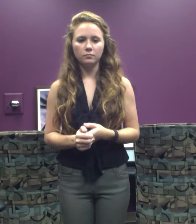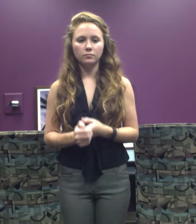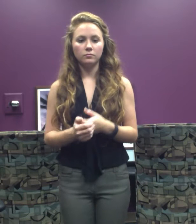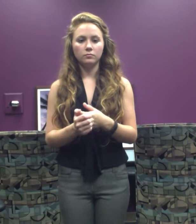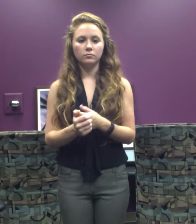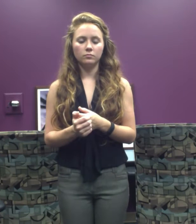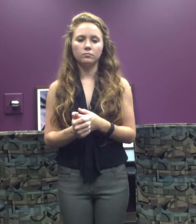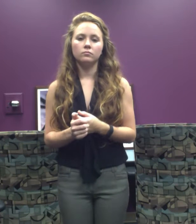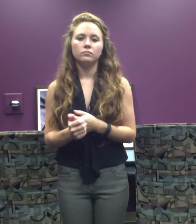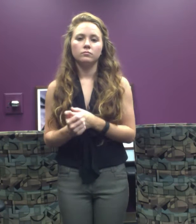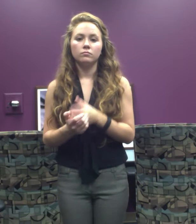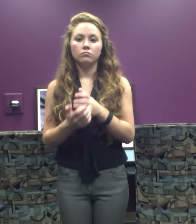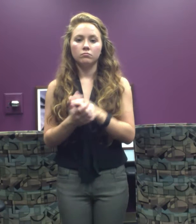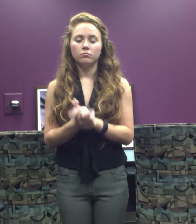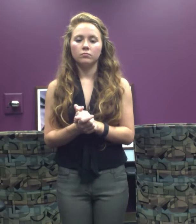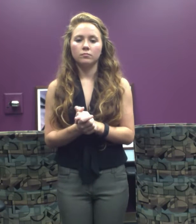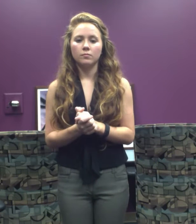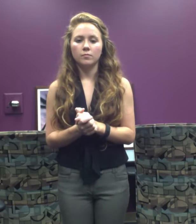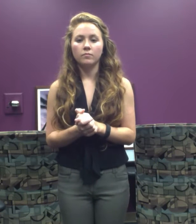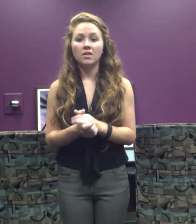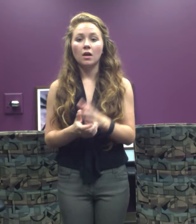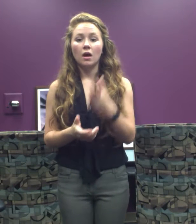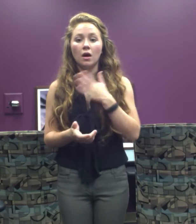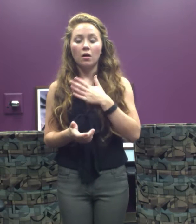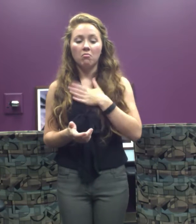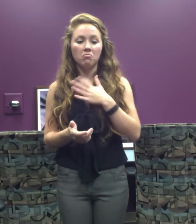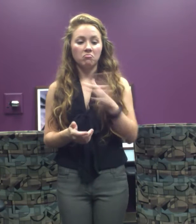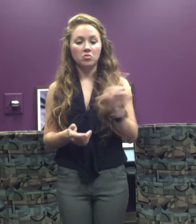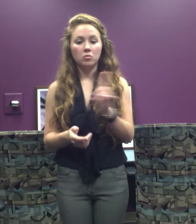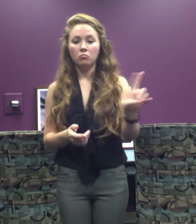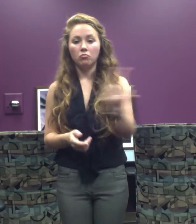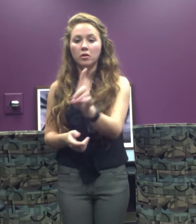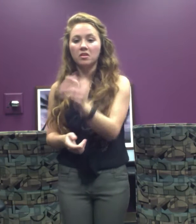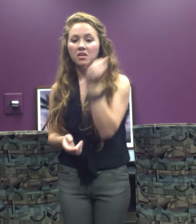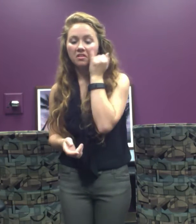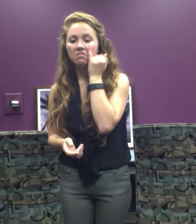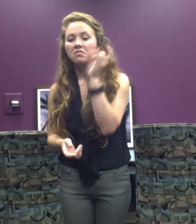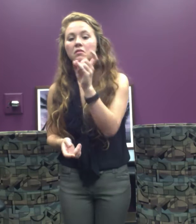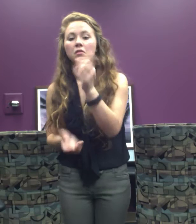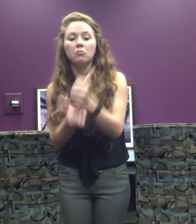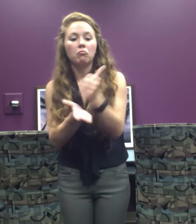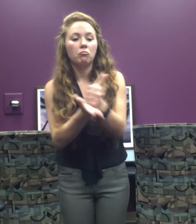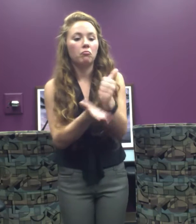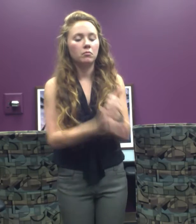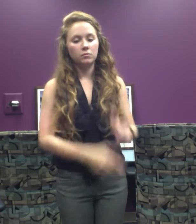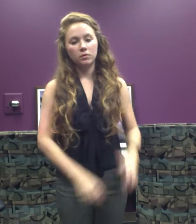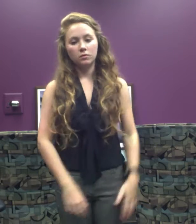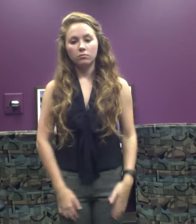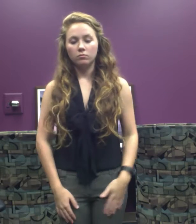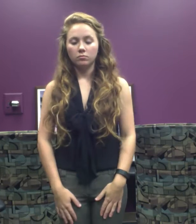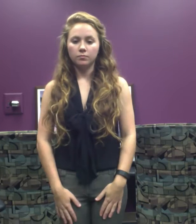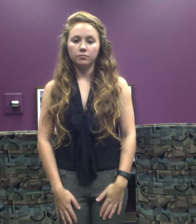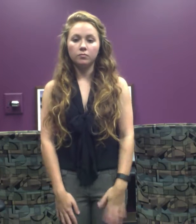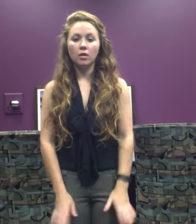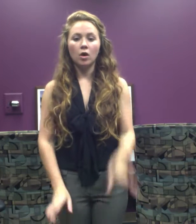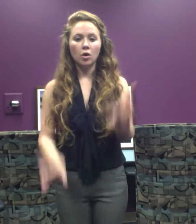for those of you that may be having a little bit of problem. Good? You can do that on the top and the bottom.